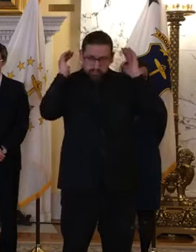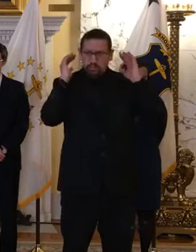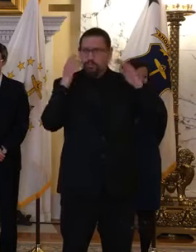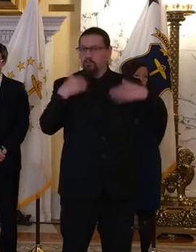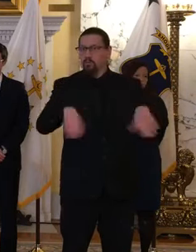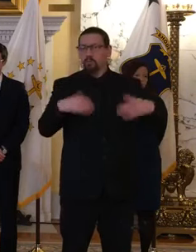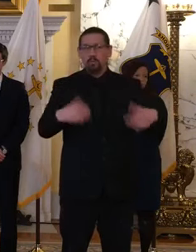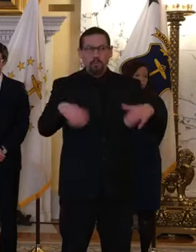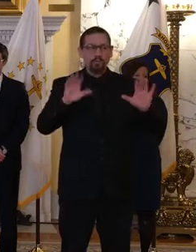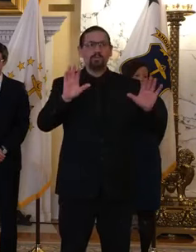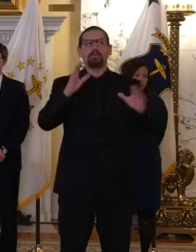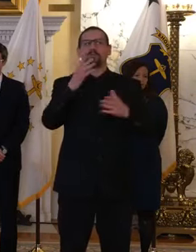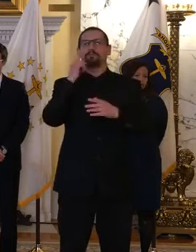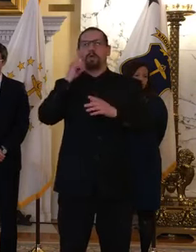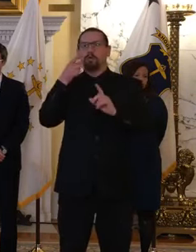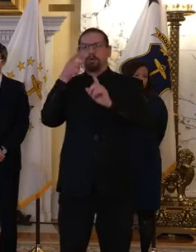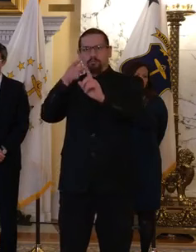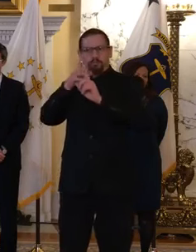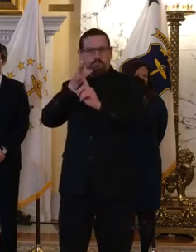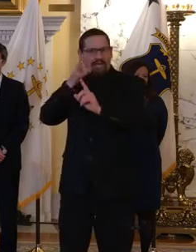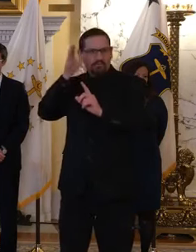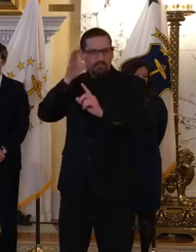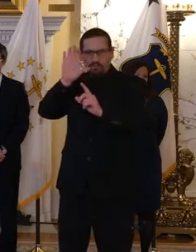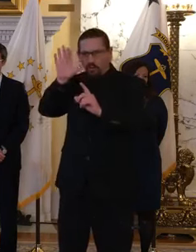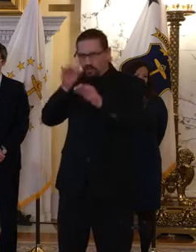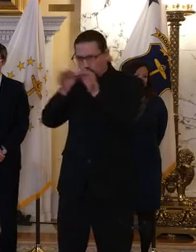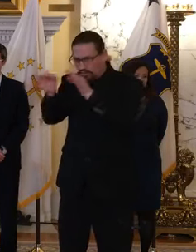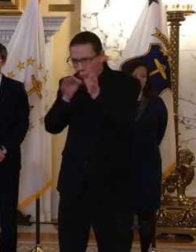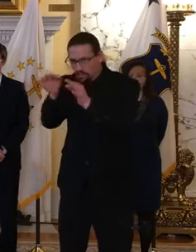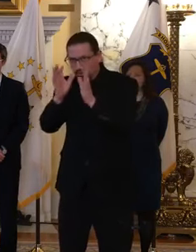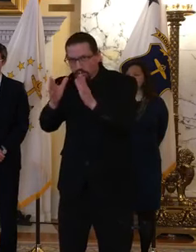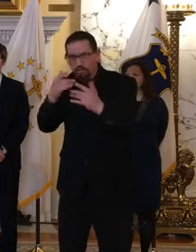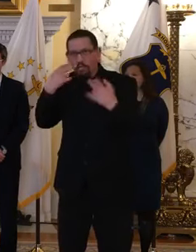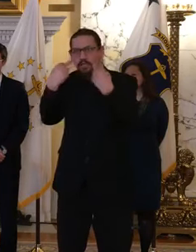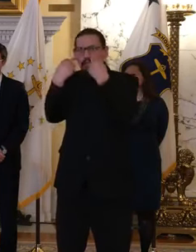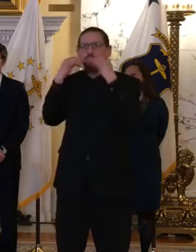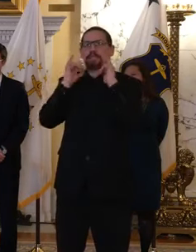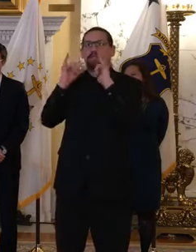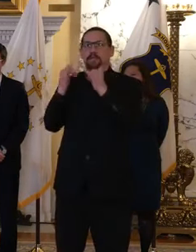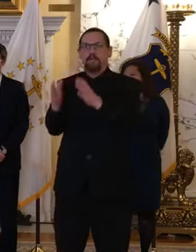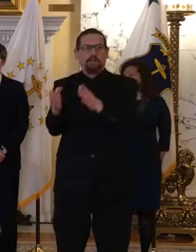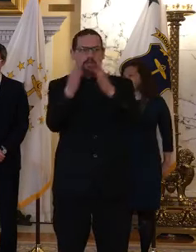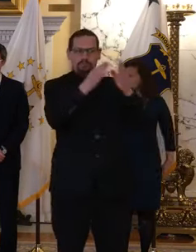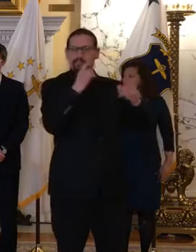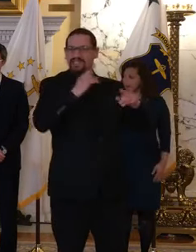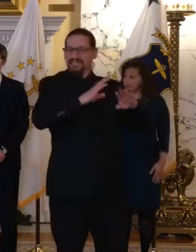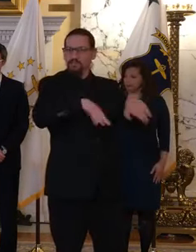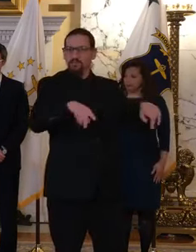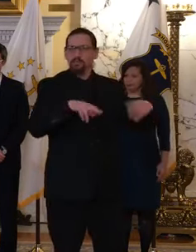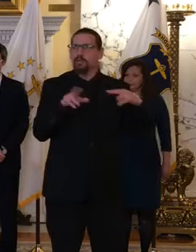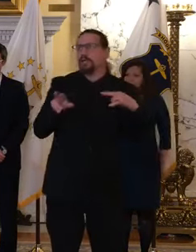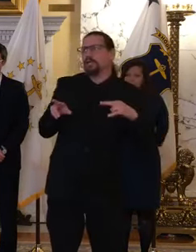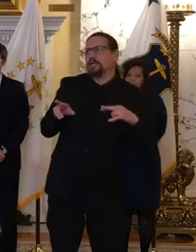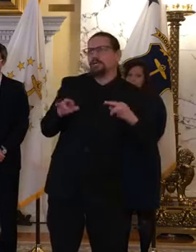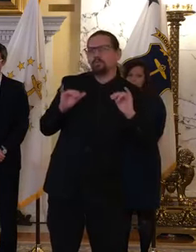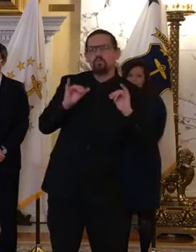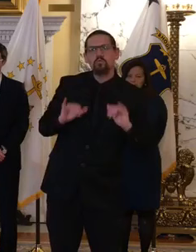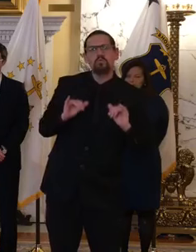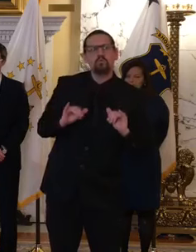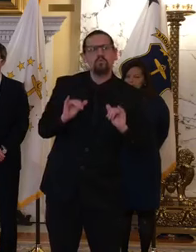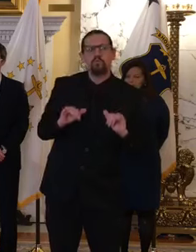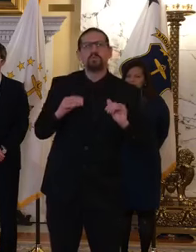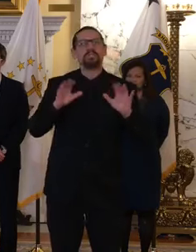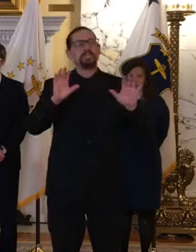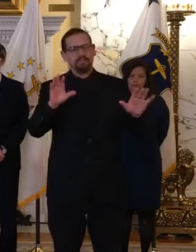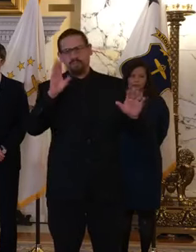children. And I also know there's a lot of change that I'm throwing at our kids right now, and